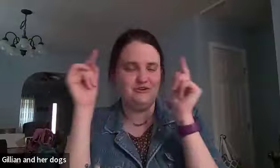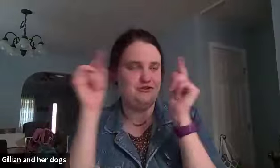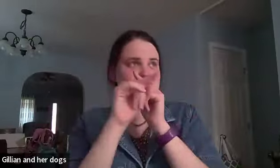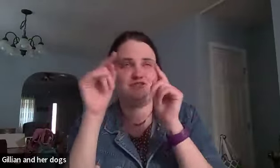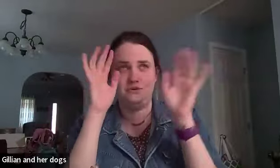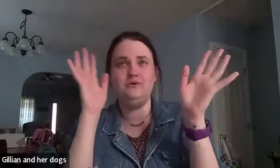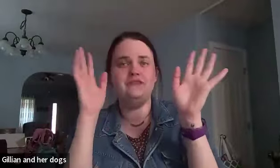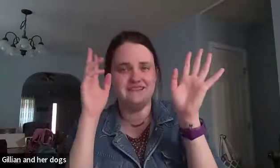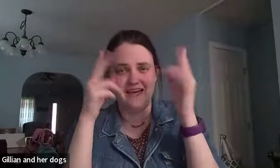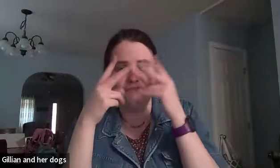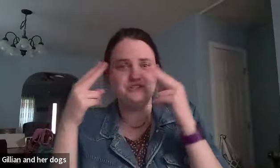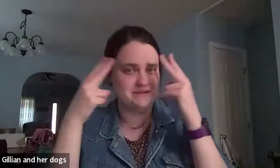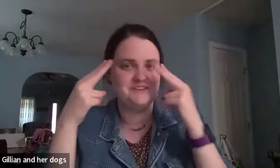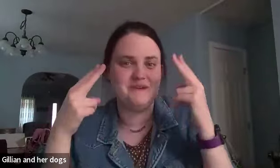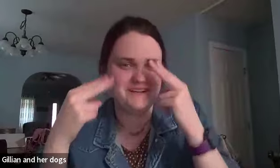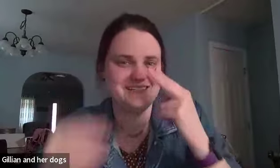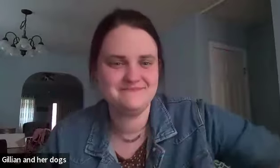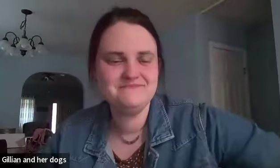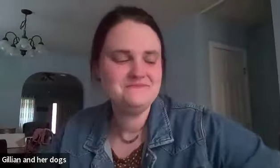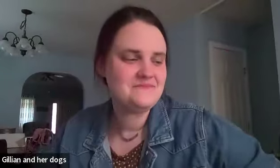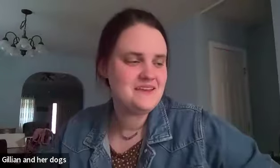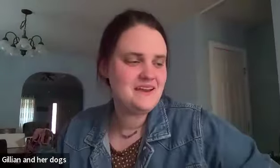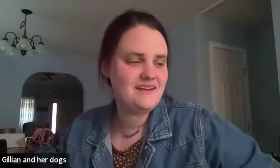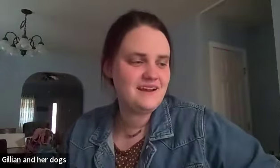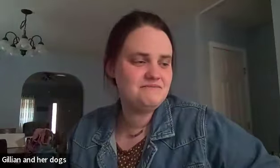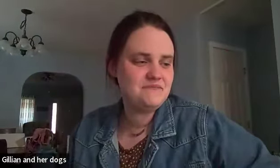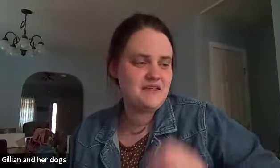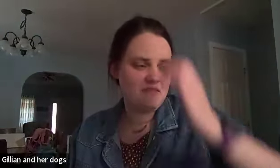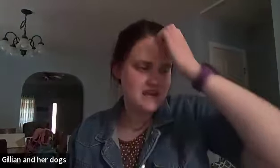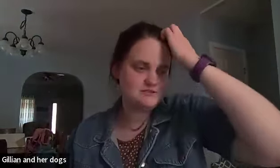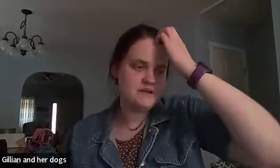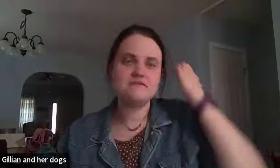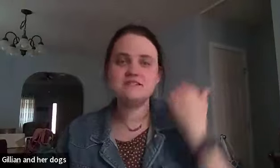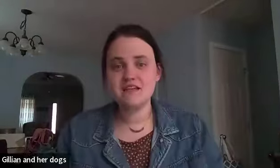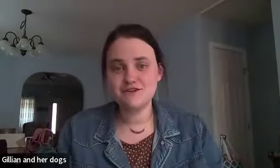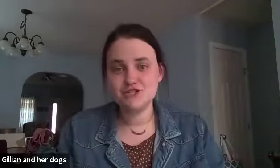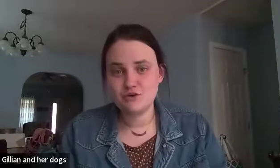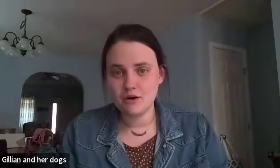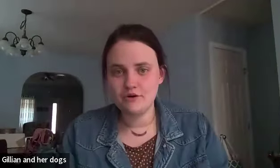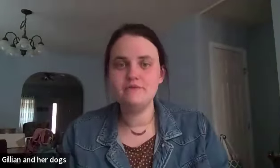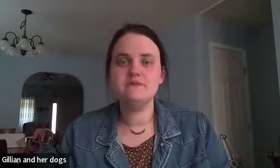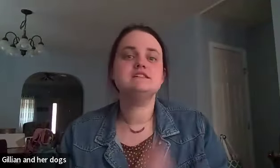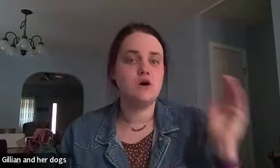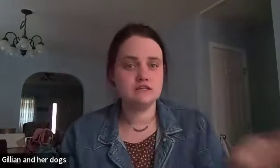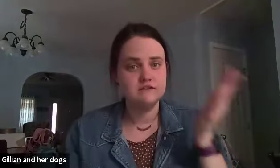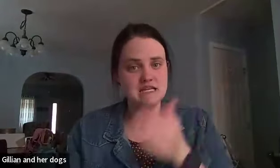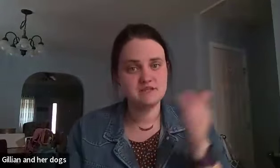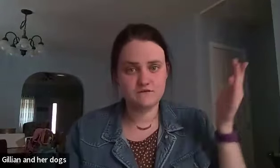go across because you're like, whoo, that's a lot of motion in my face. All right. The next one we have is the sign for squirrel. This is also the same sign